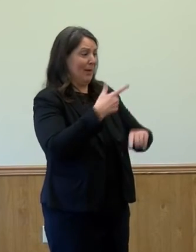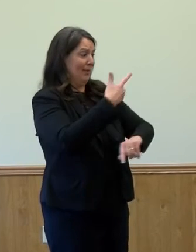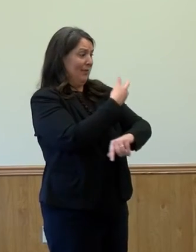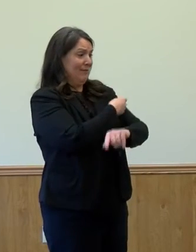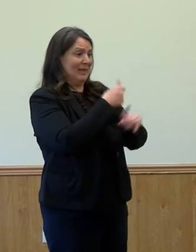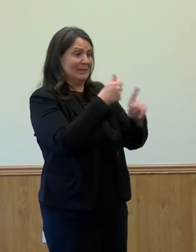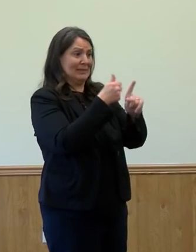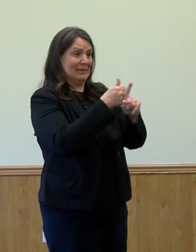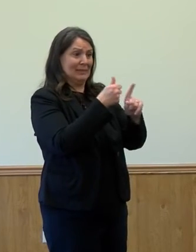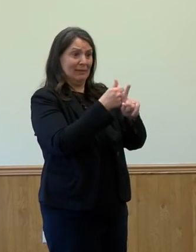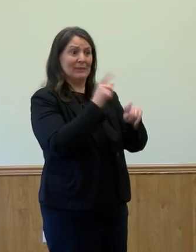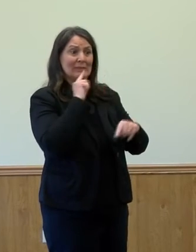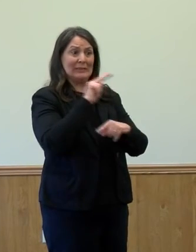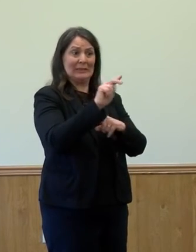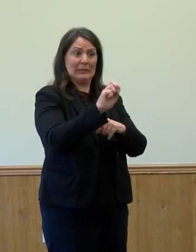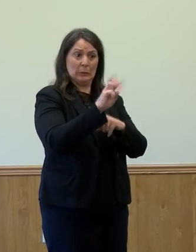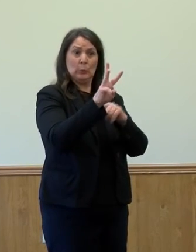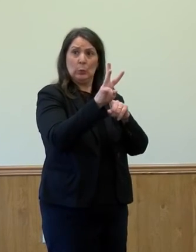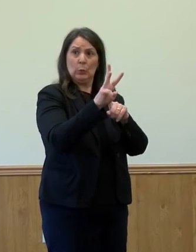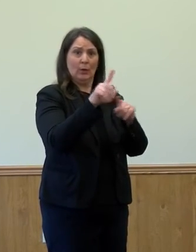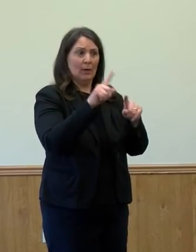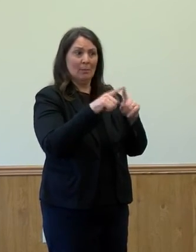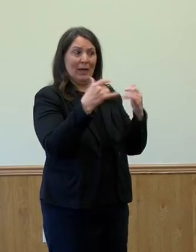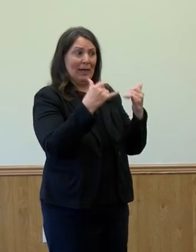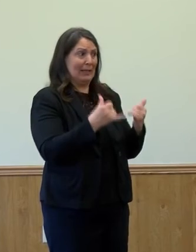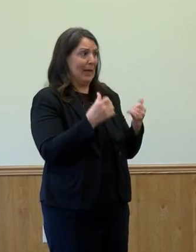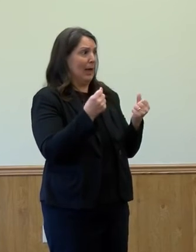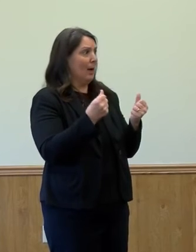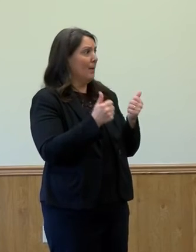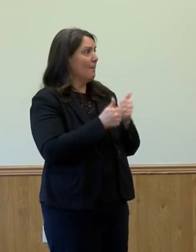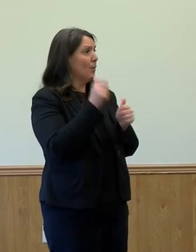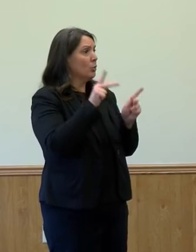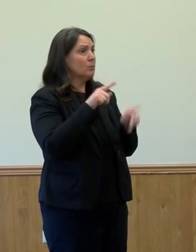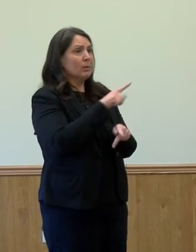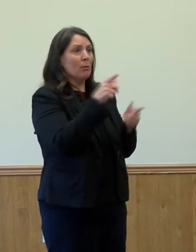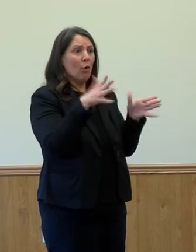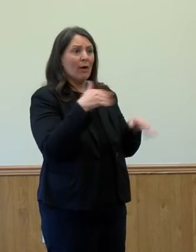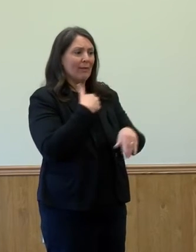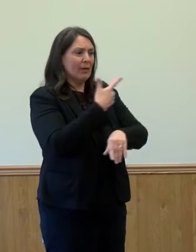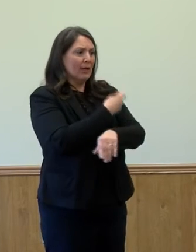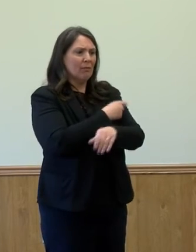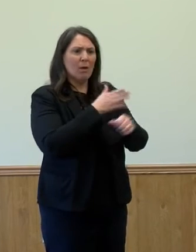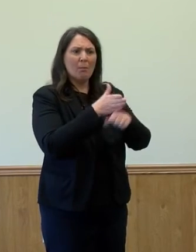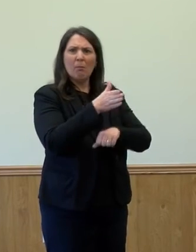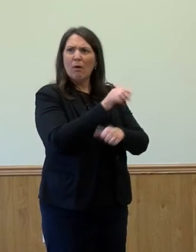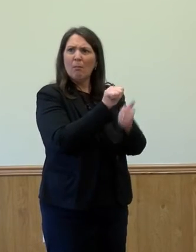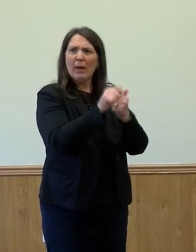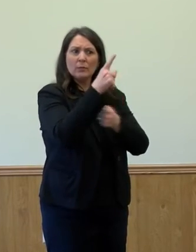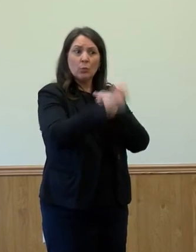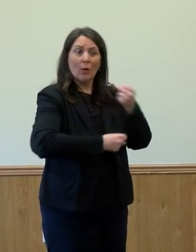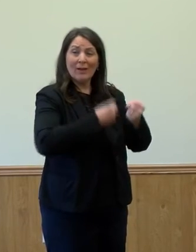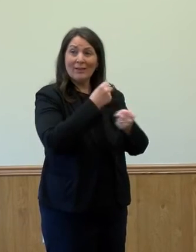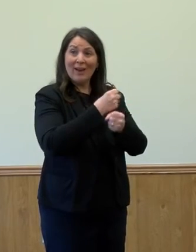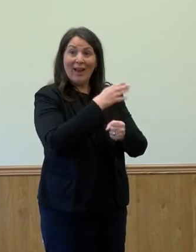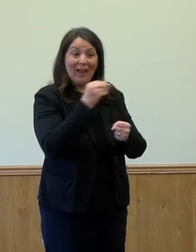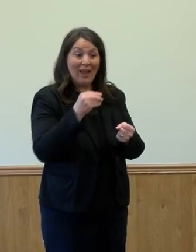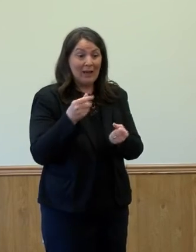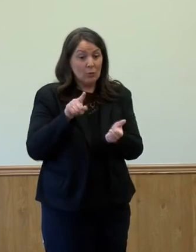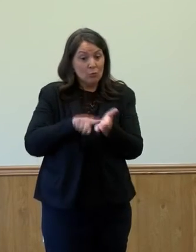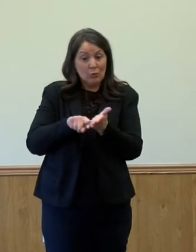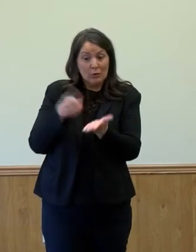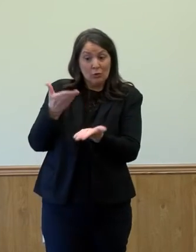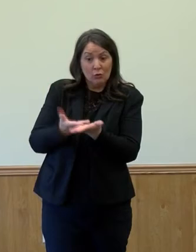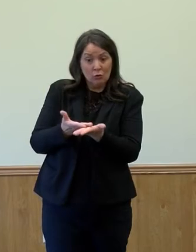new. We've now had it to the general population for over a year. And again, the data from adverse reactions show that